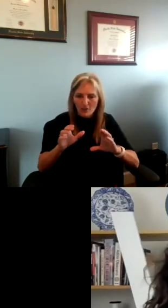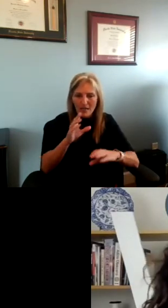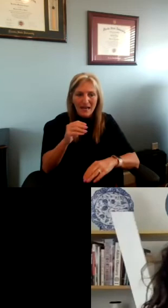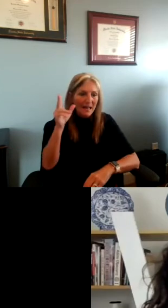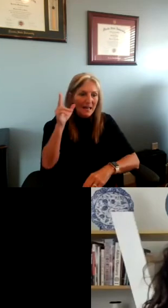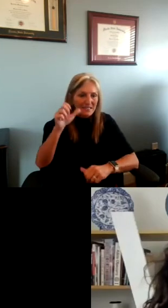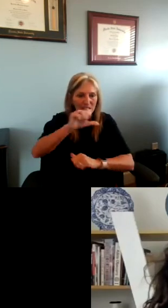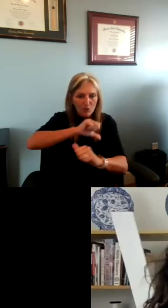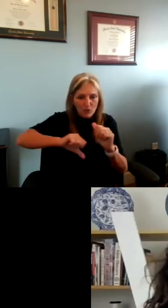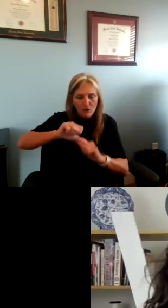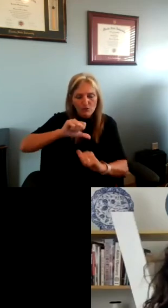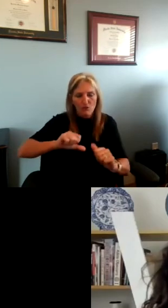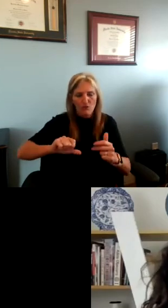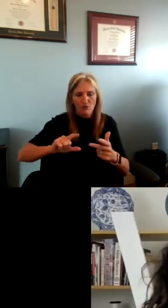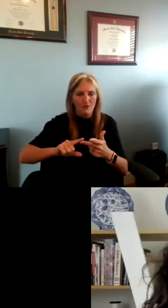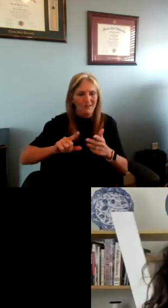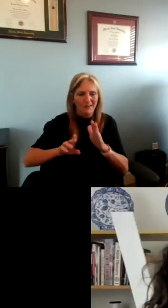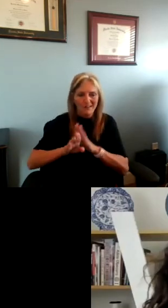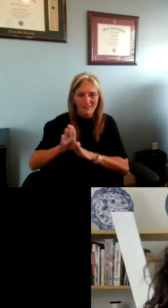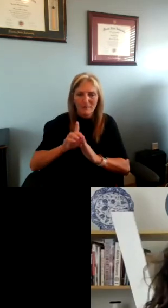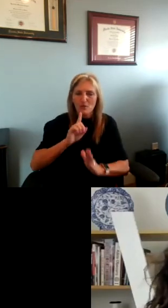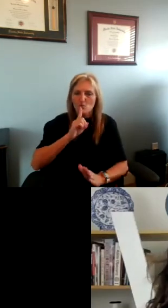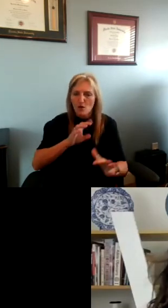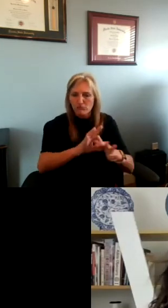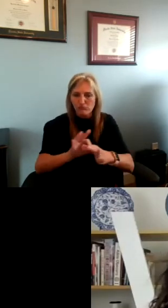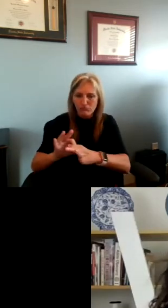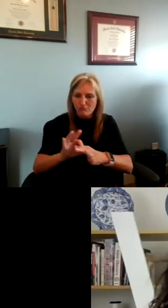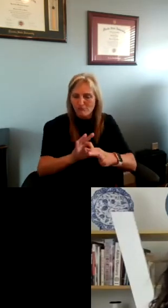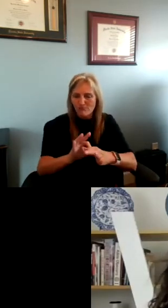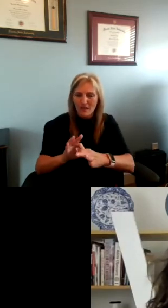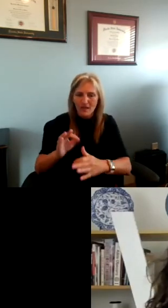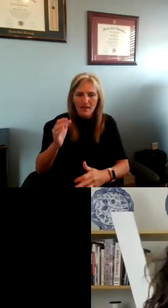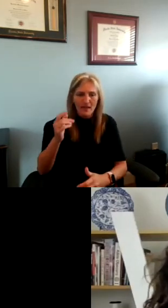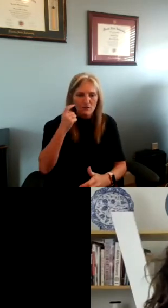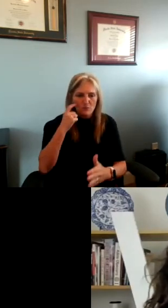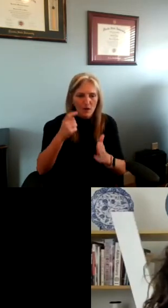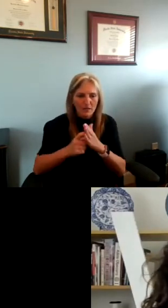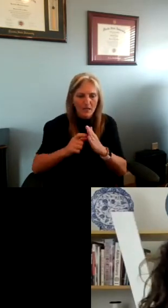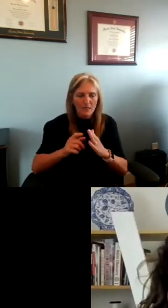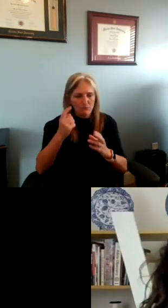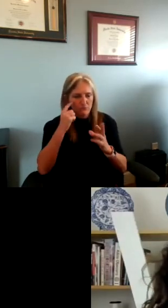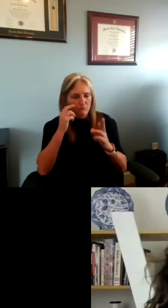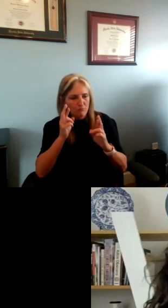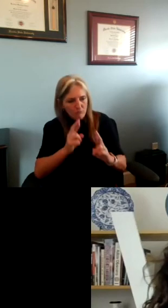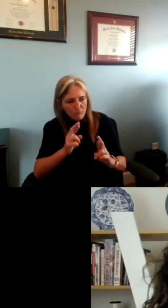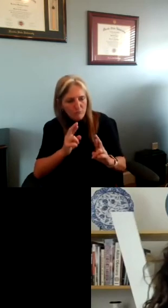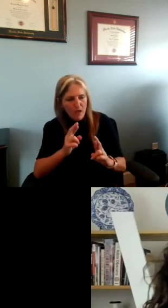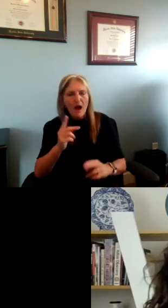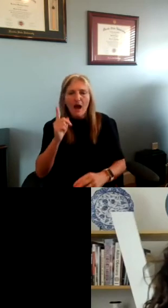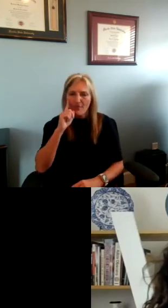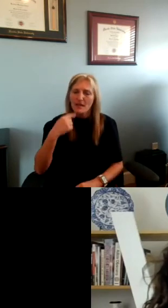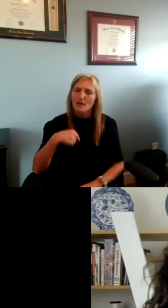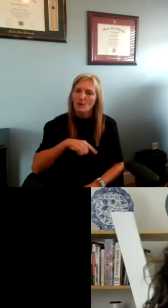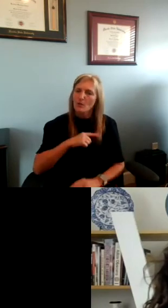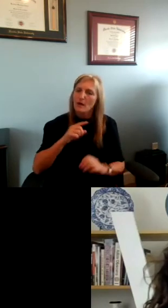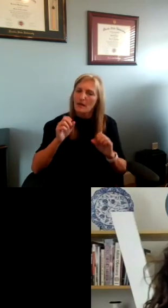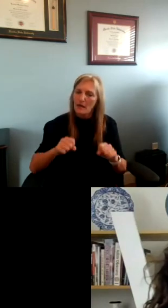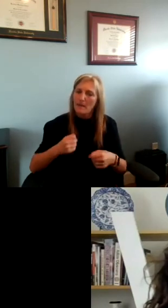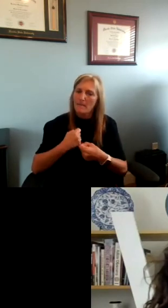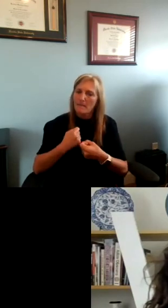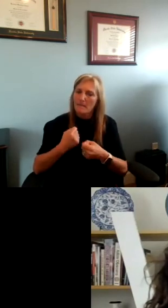each other, about developing real relationships and acknowledging human dignity, I really think we can